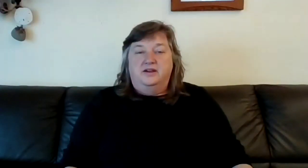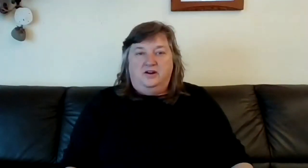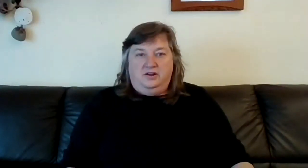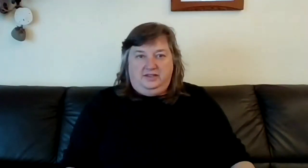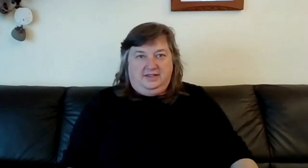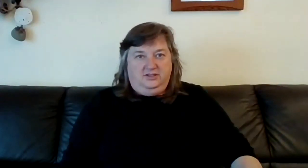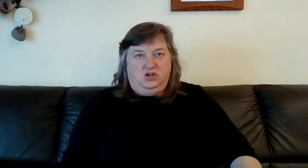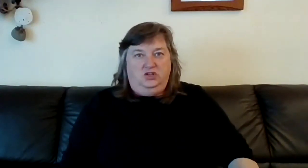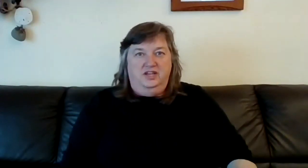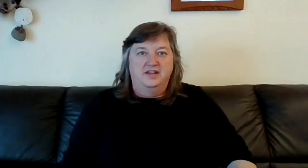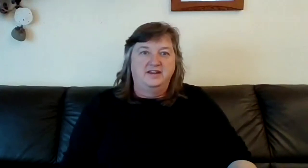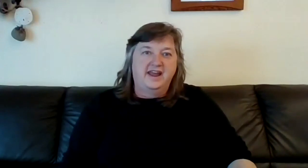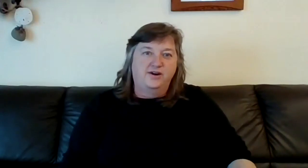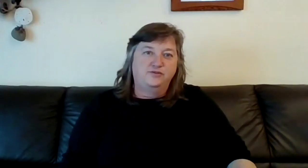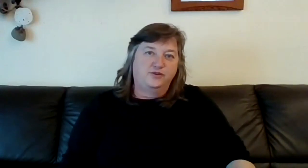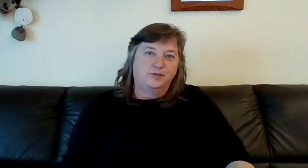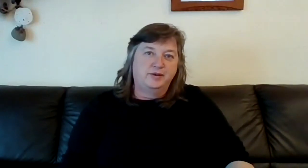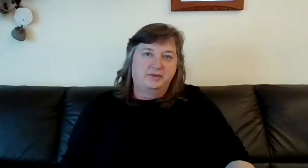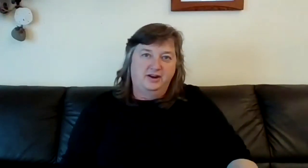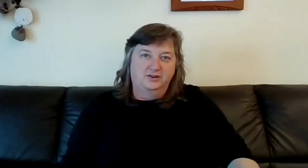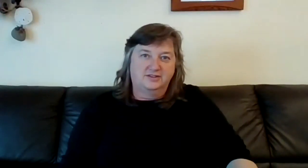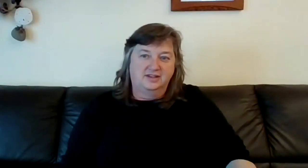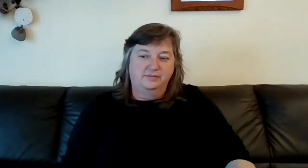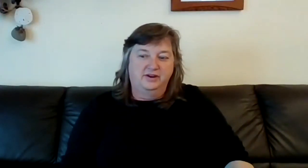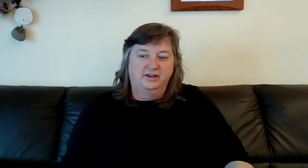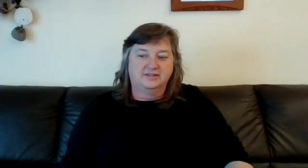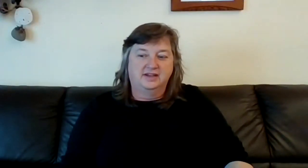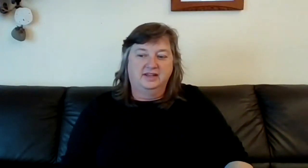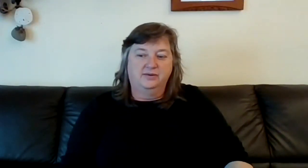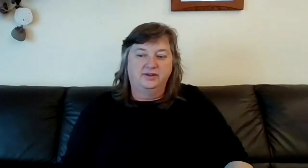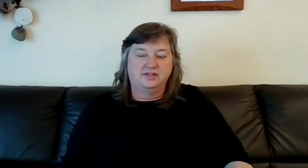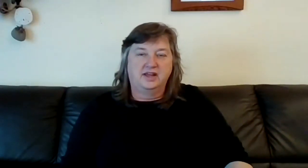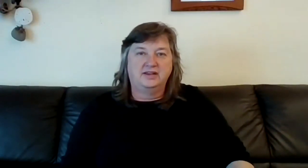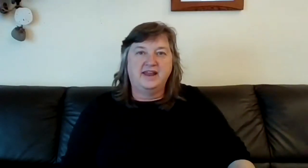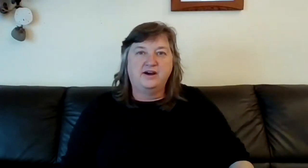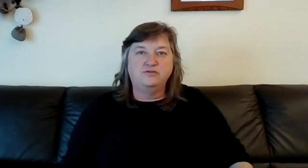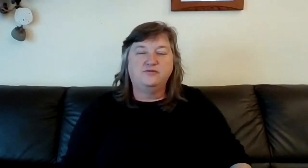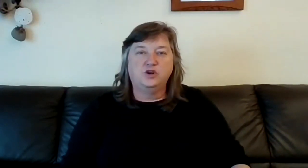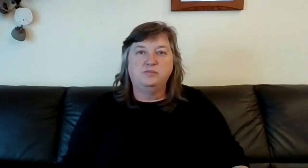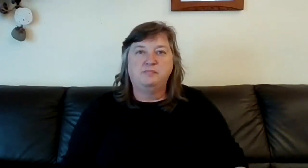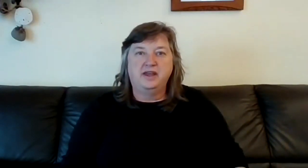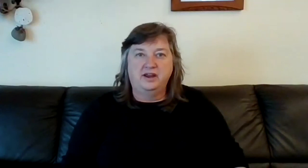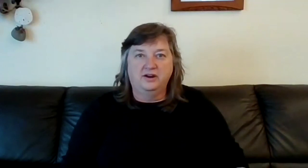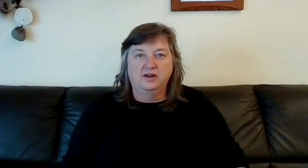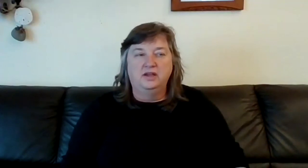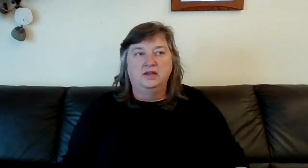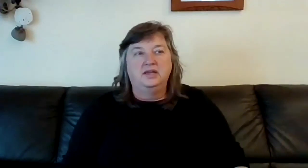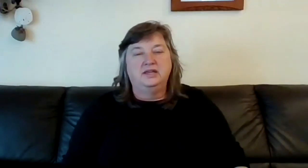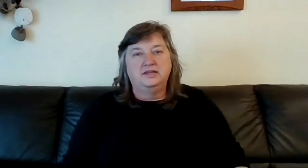There are these things called noun-verb pairs in American Sign Language, and a noun-verb pair